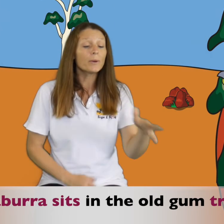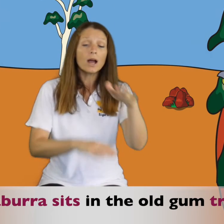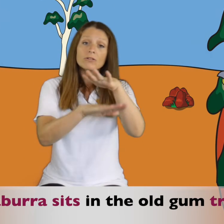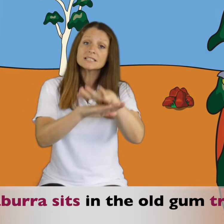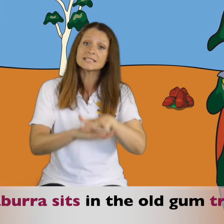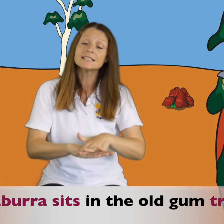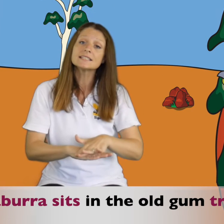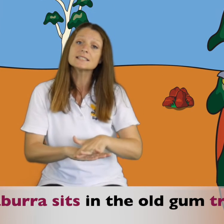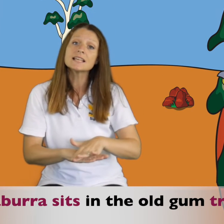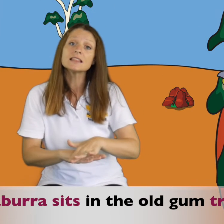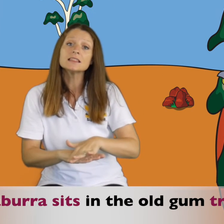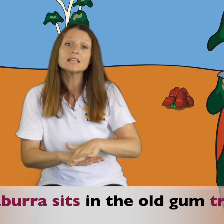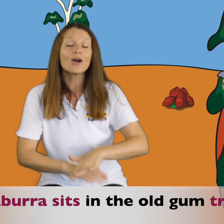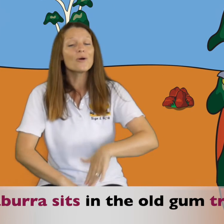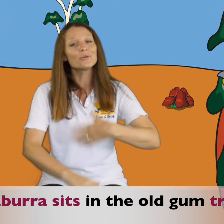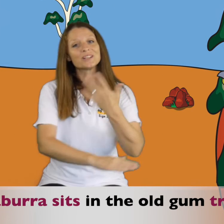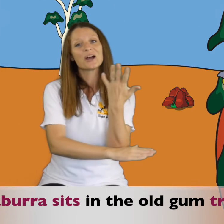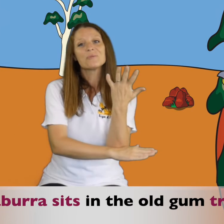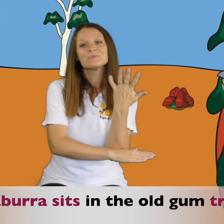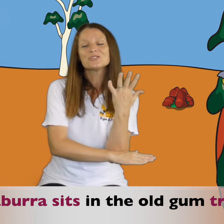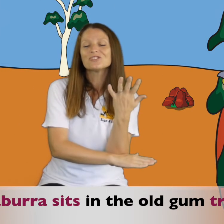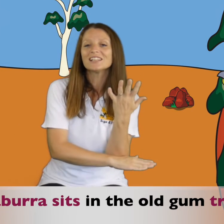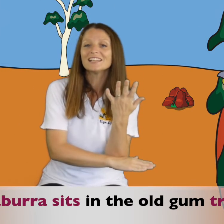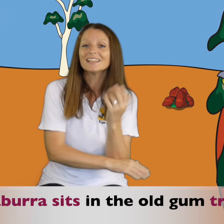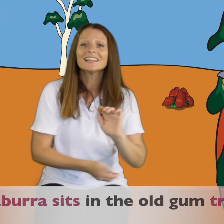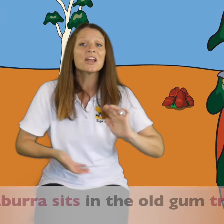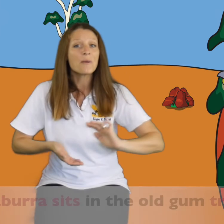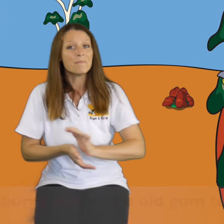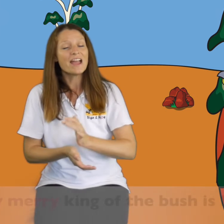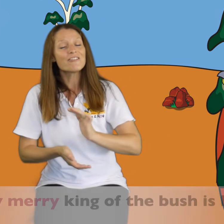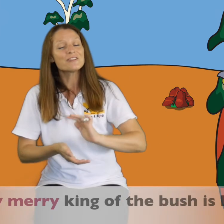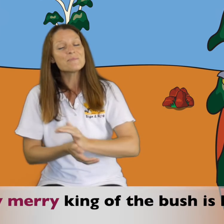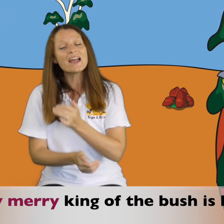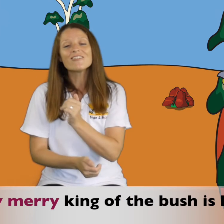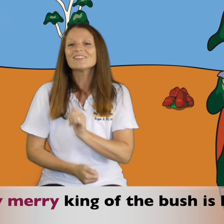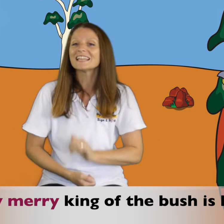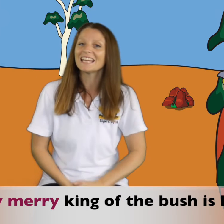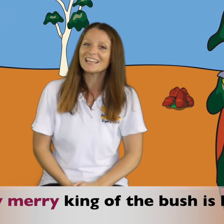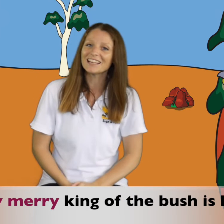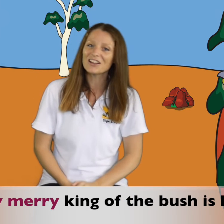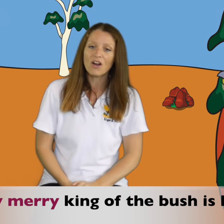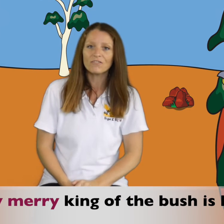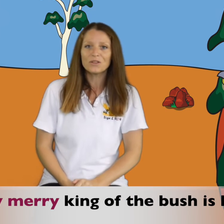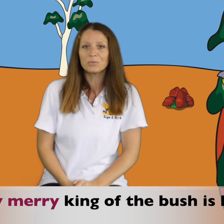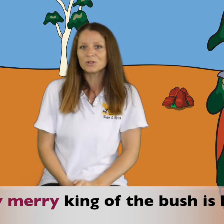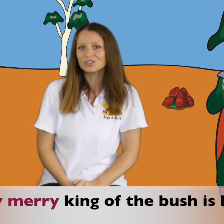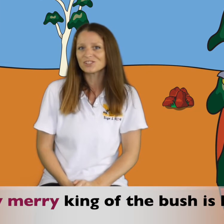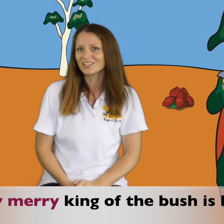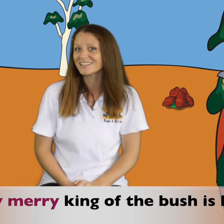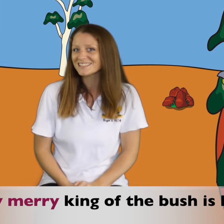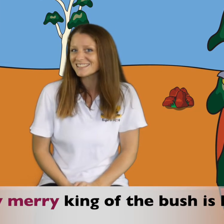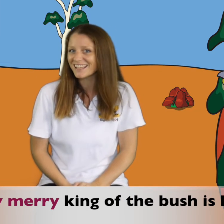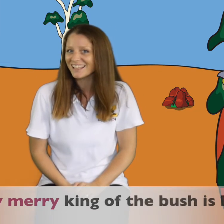Kookaburra sits in the old gum tree. Merry, merry king of the bush is